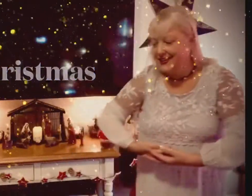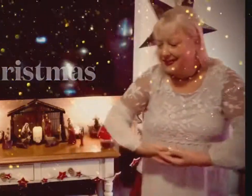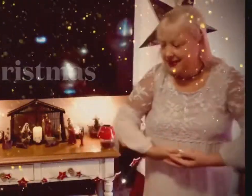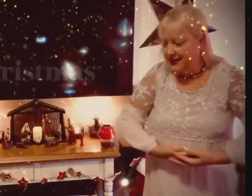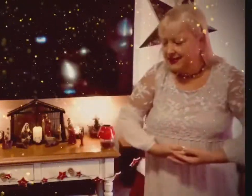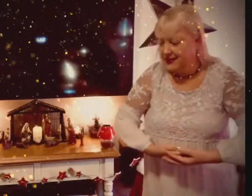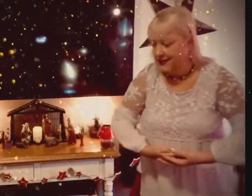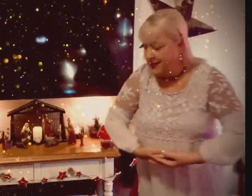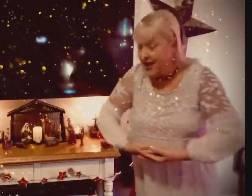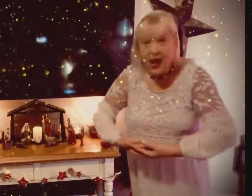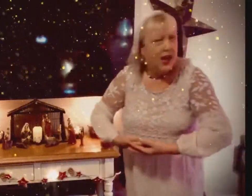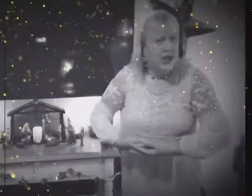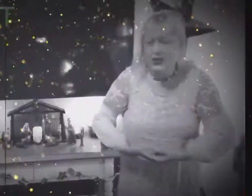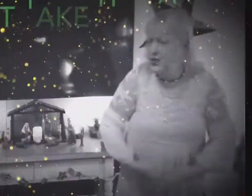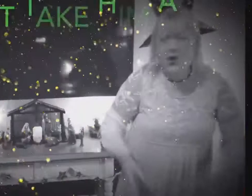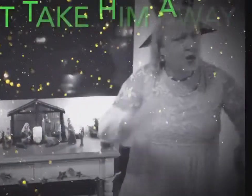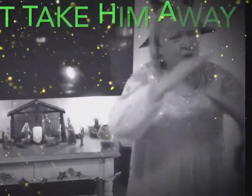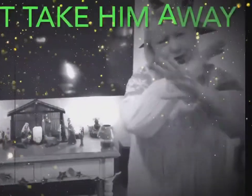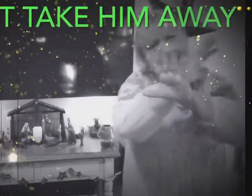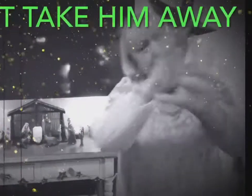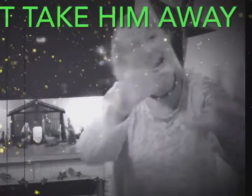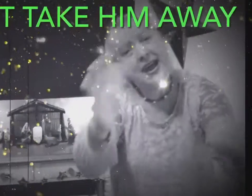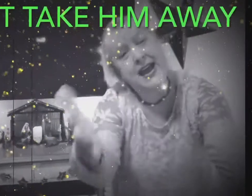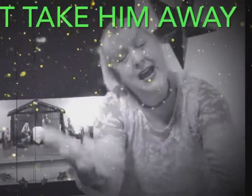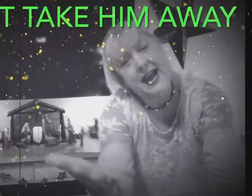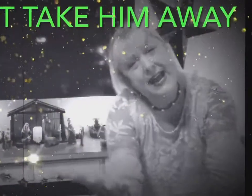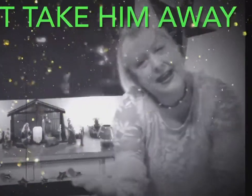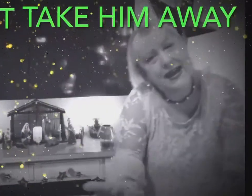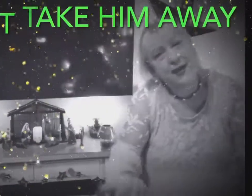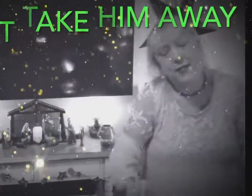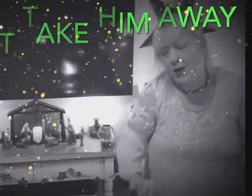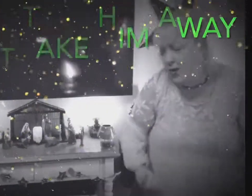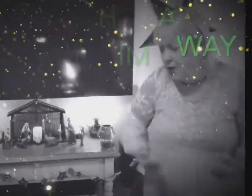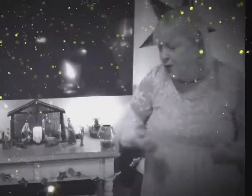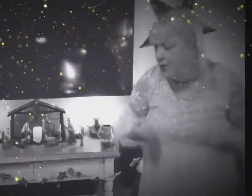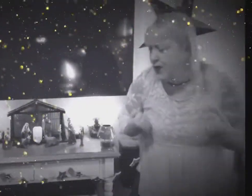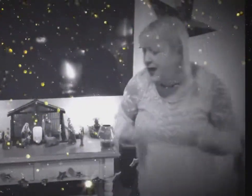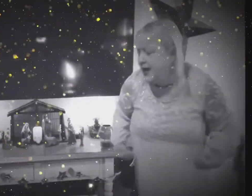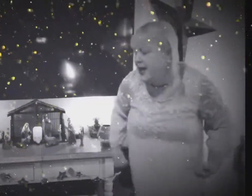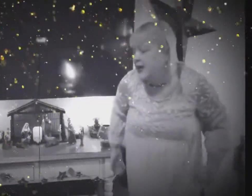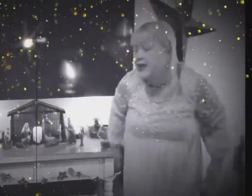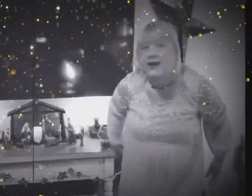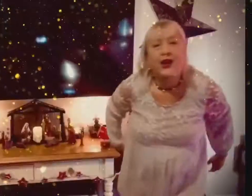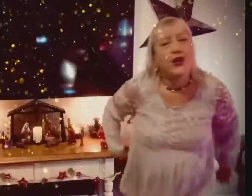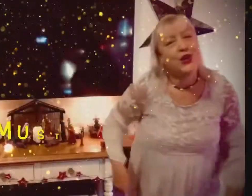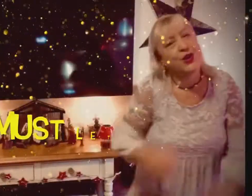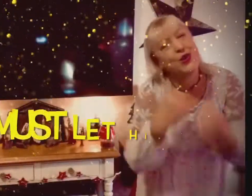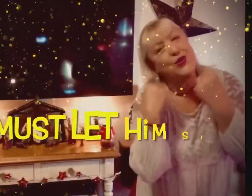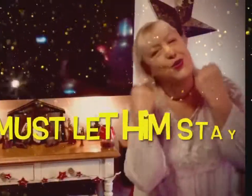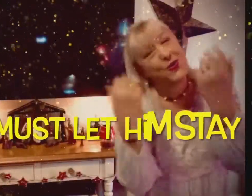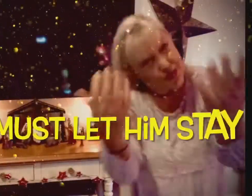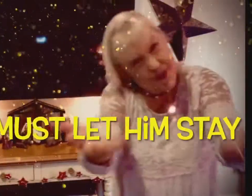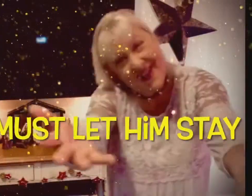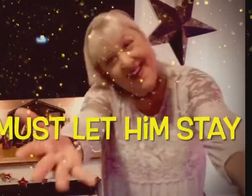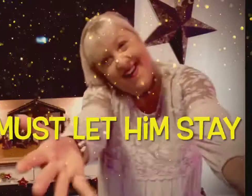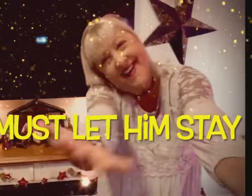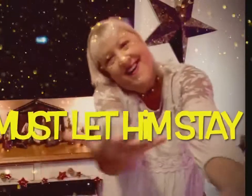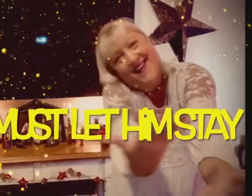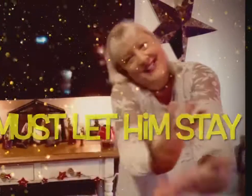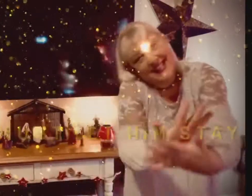don't take Him away, you must let